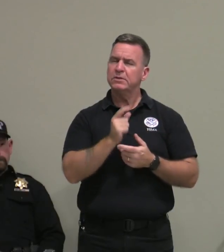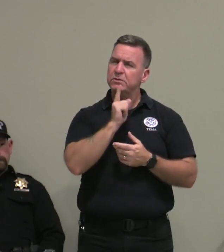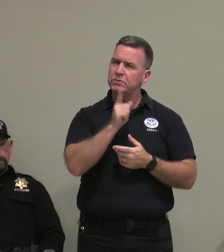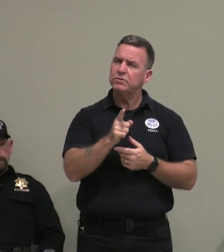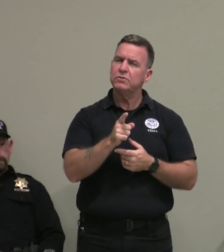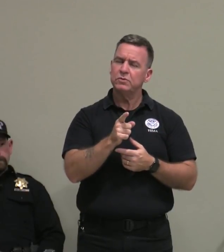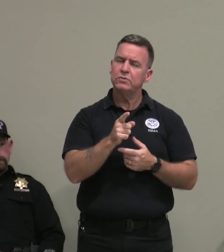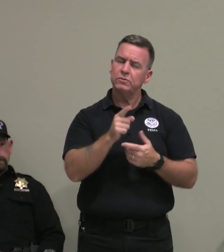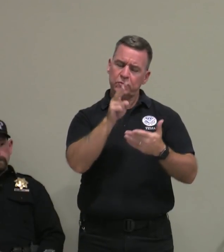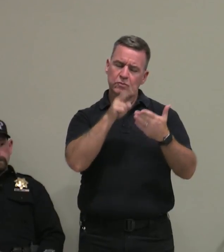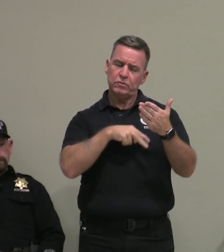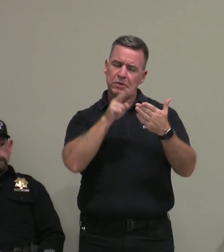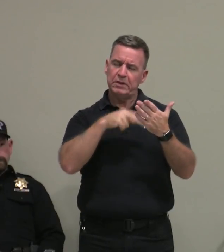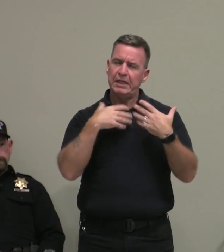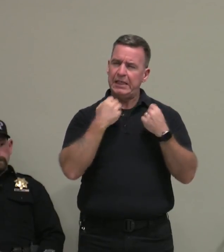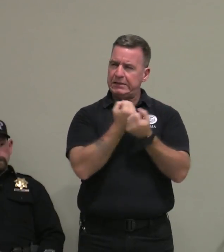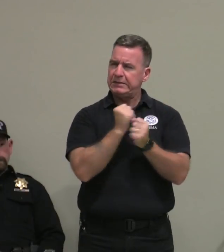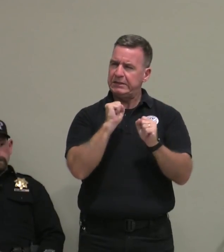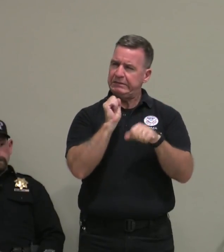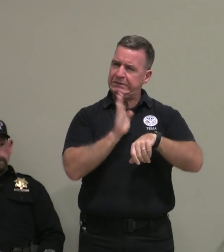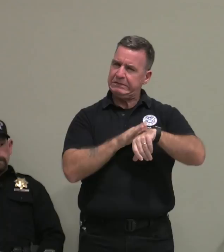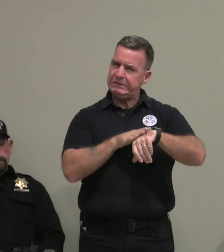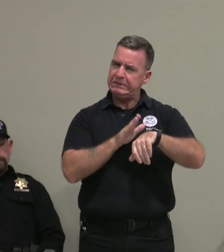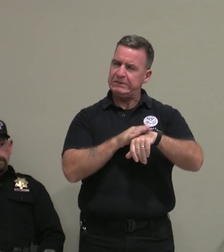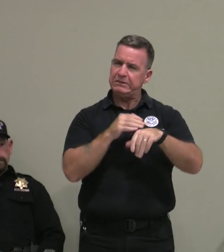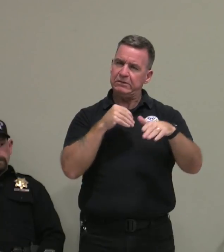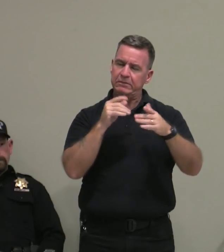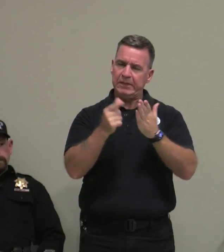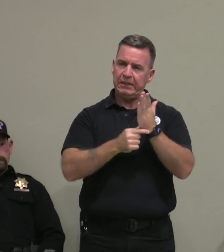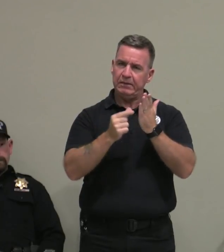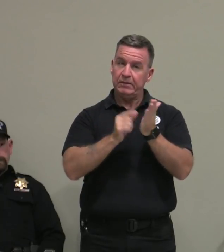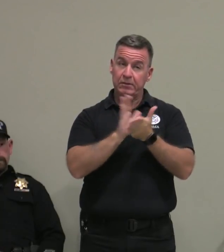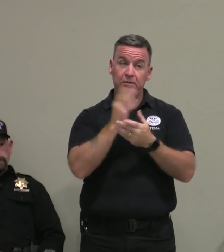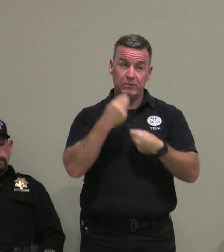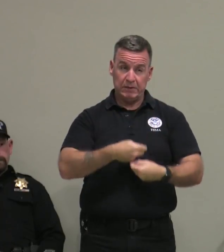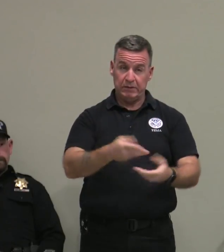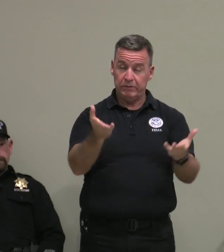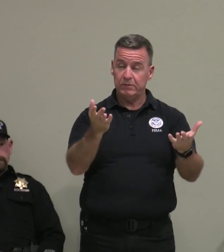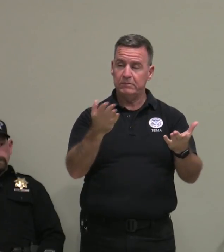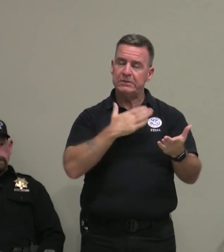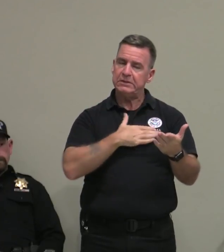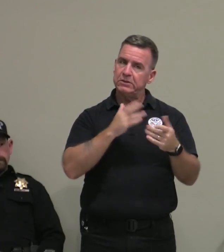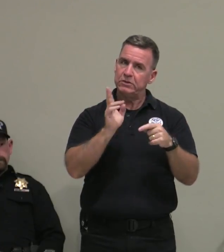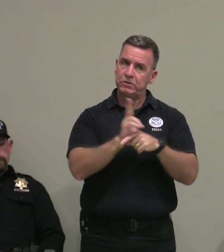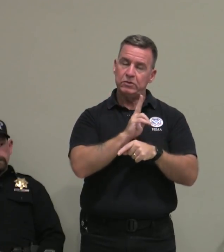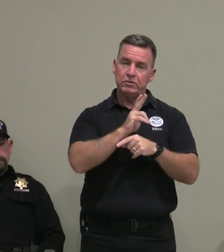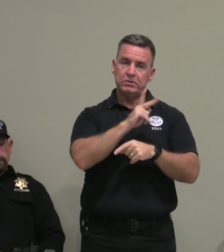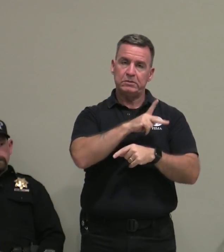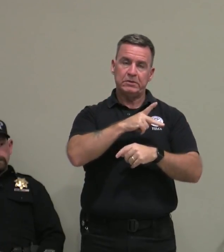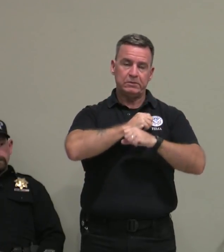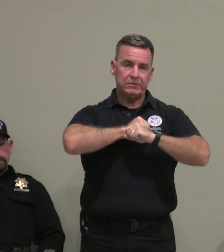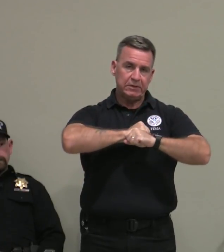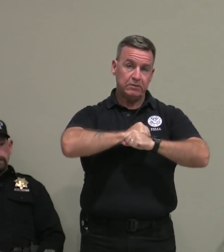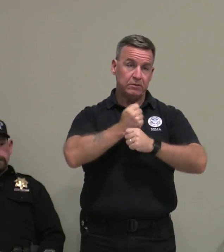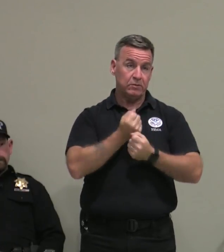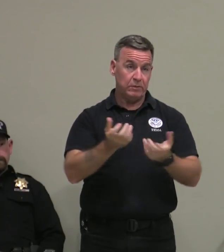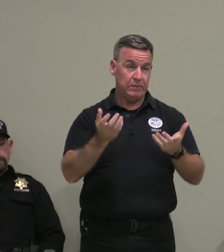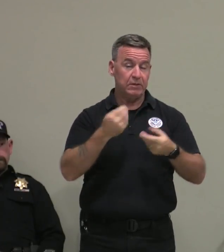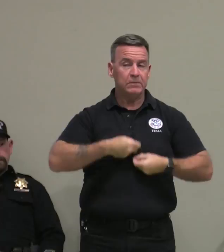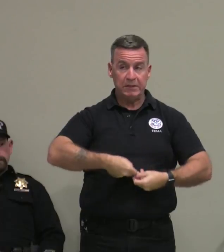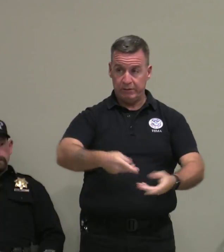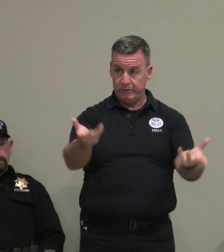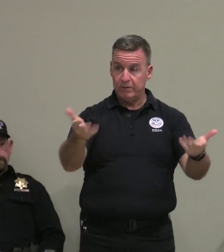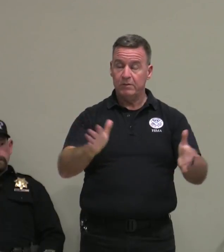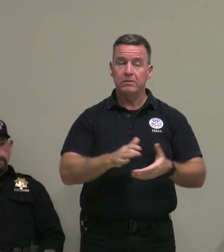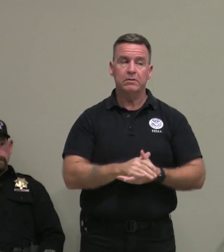that you review the health and safety precaution for reentry packet that you have been given. Please use the personal protective equipment that you will be